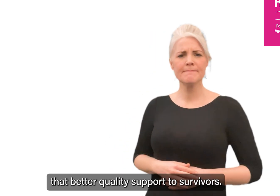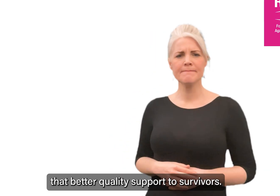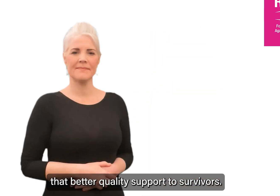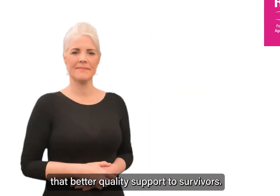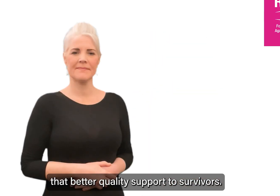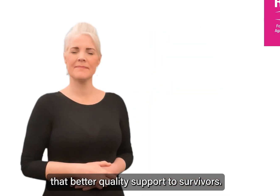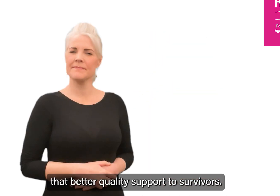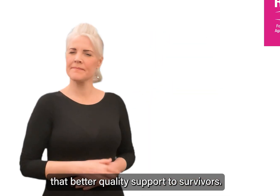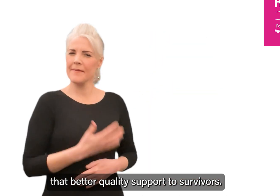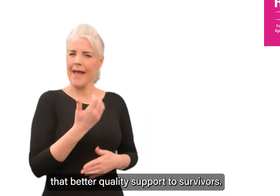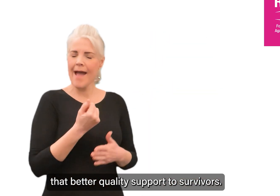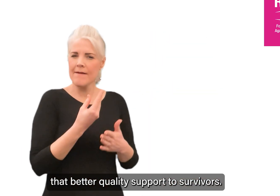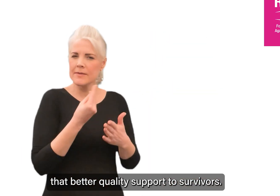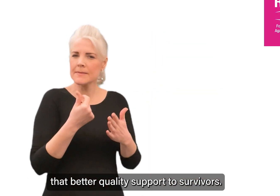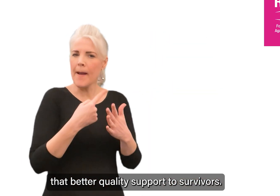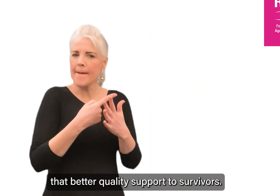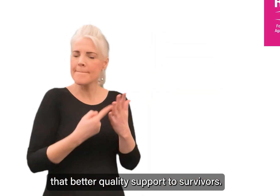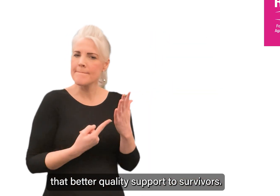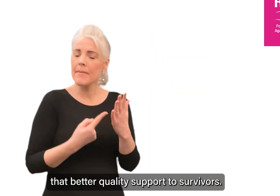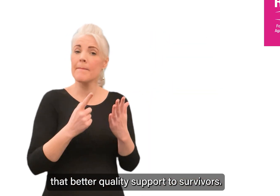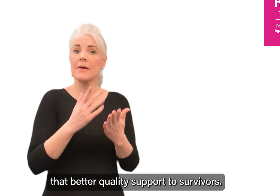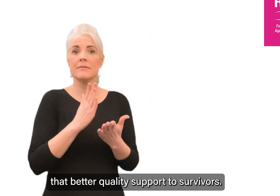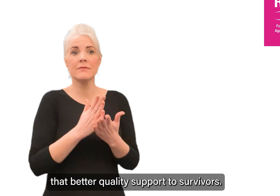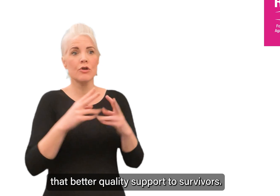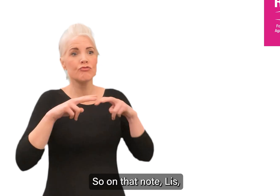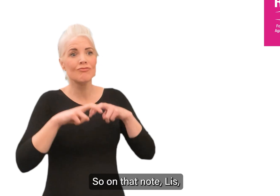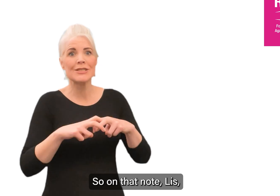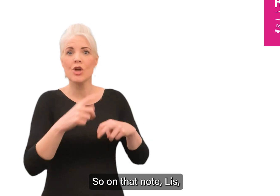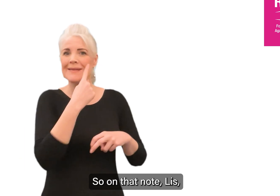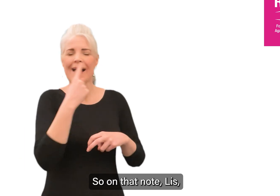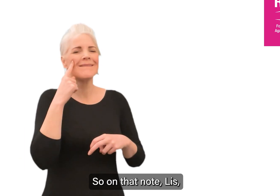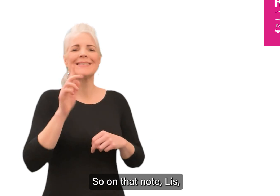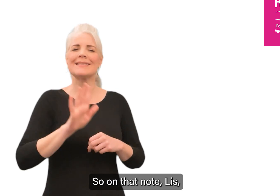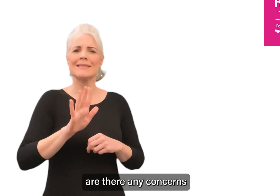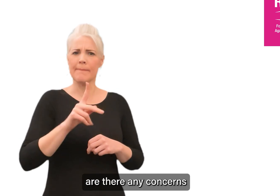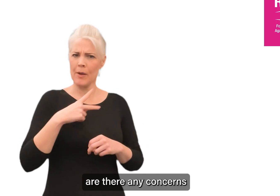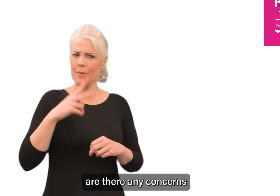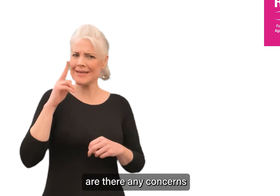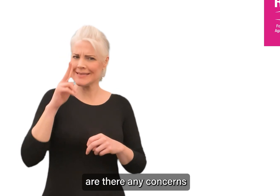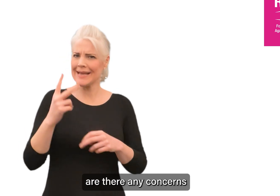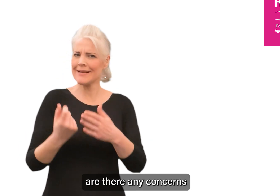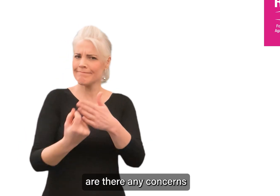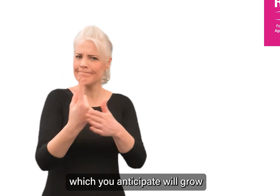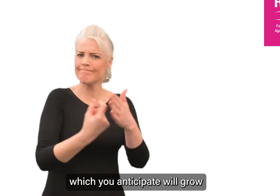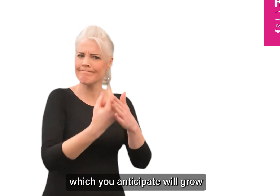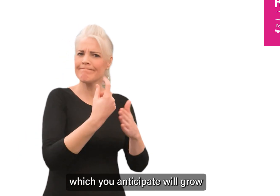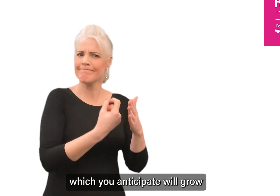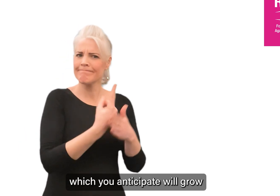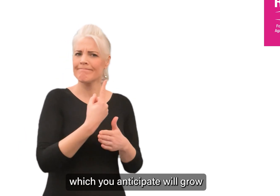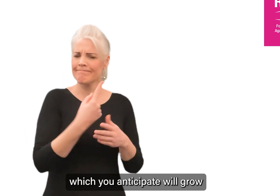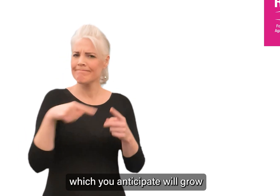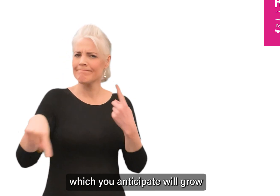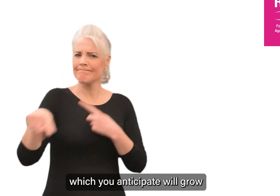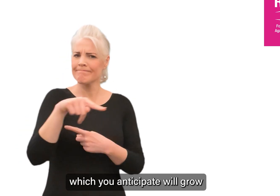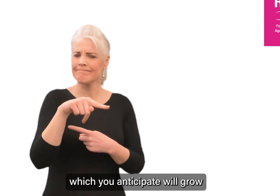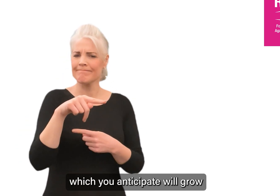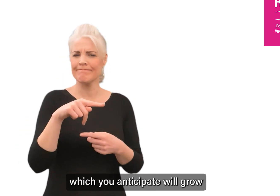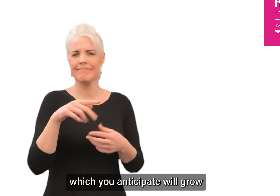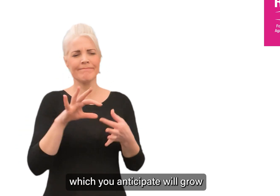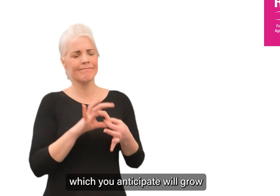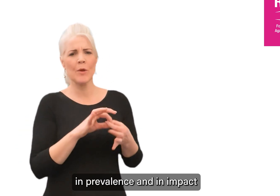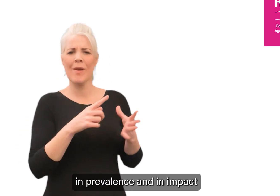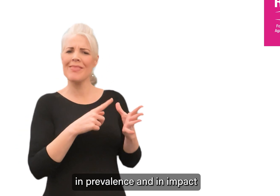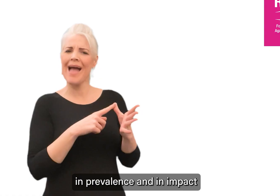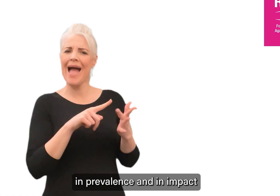that better quality support to survivors. So, on that note, Lise, are there any concerns which you anticipate